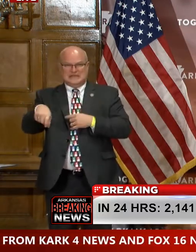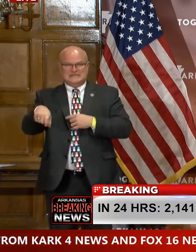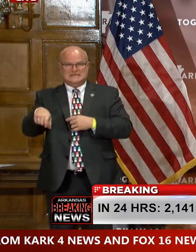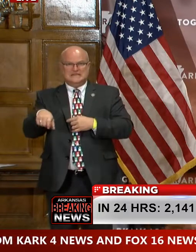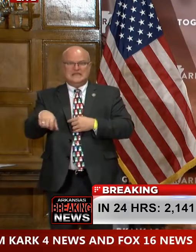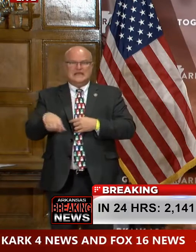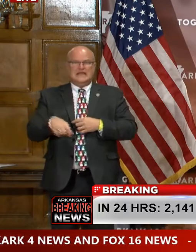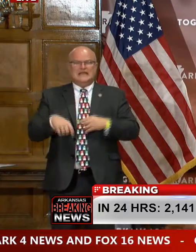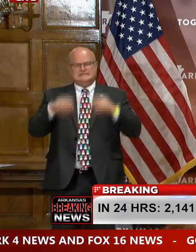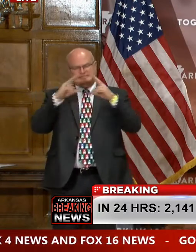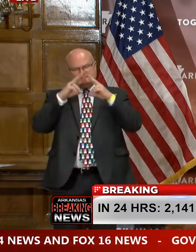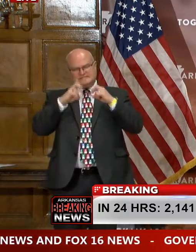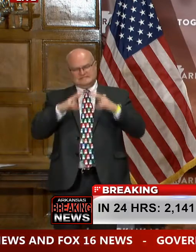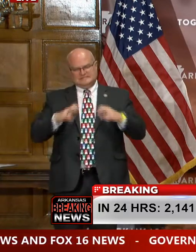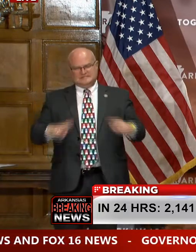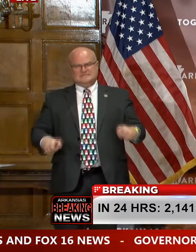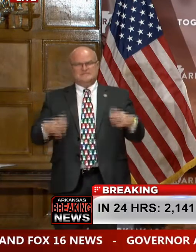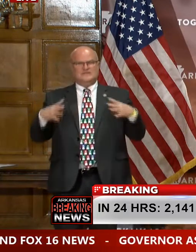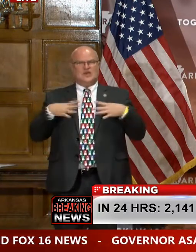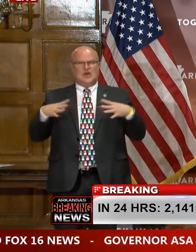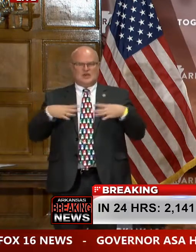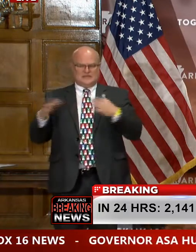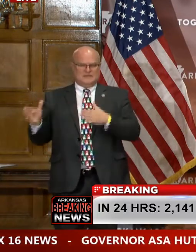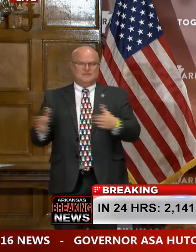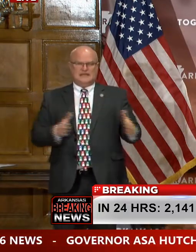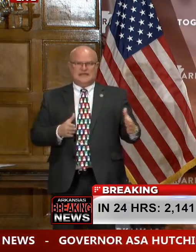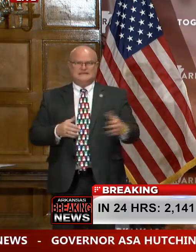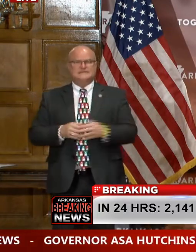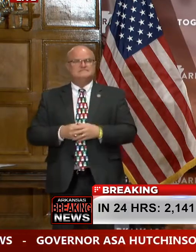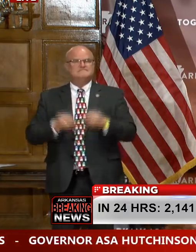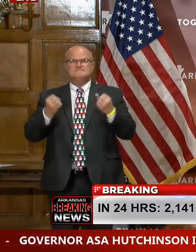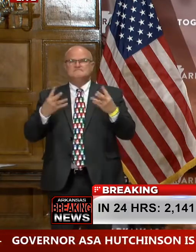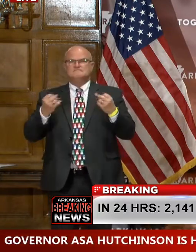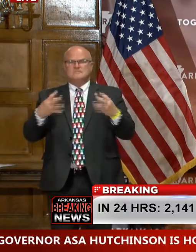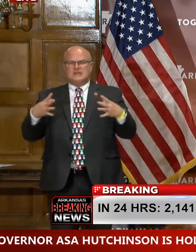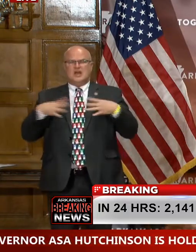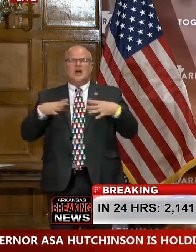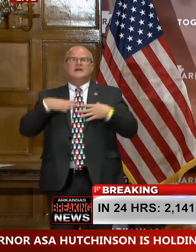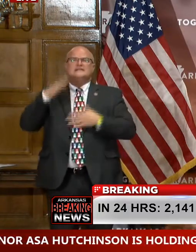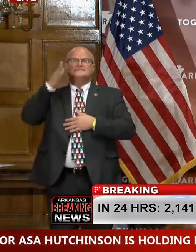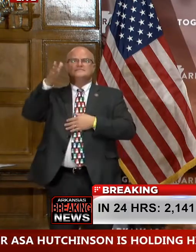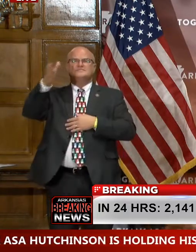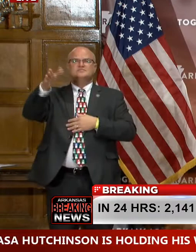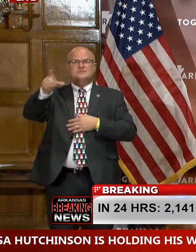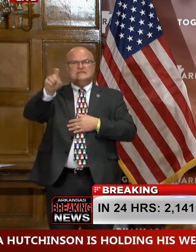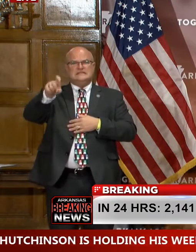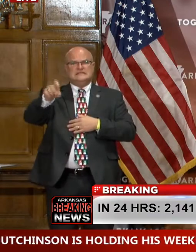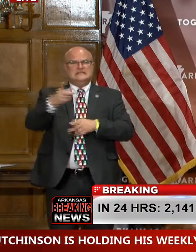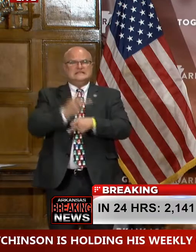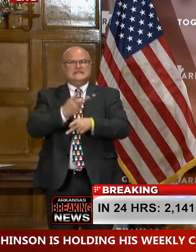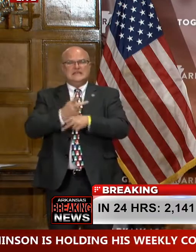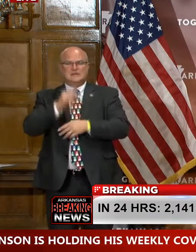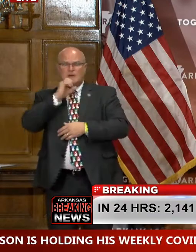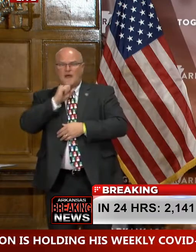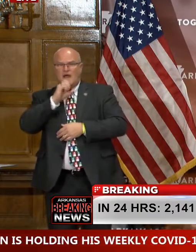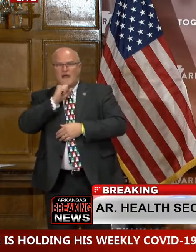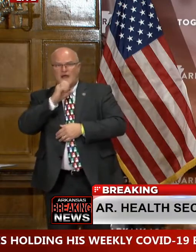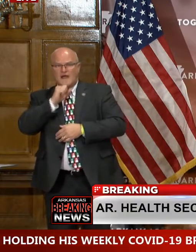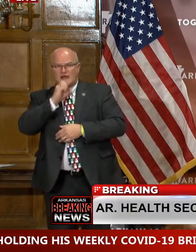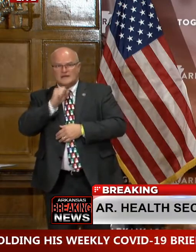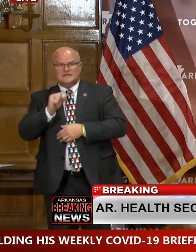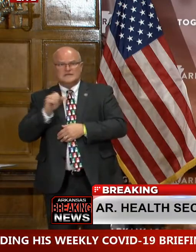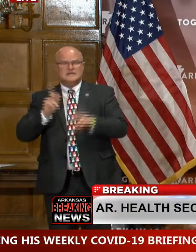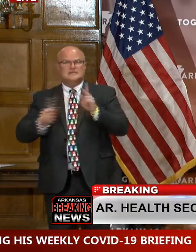your holiday plans. We have many holidays in front of us. We need to keep our elderly, our